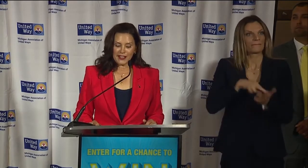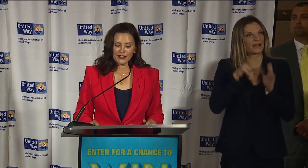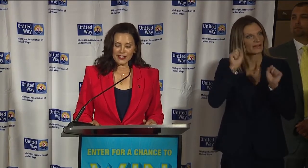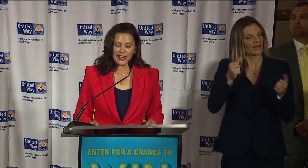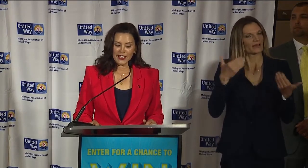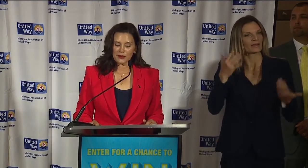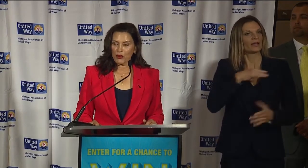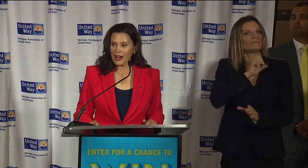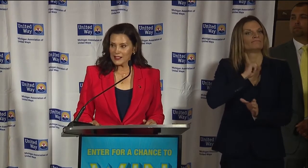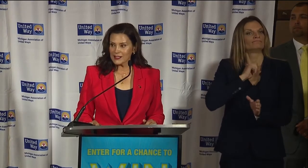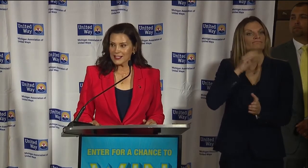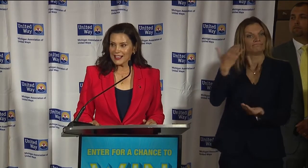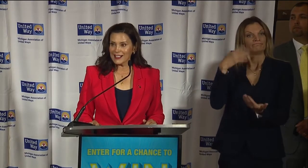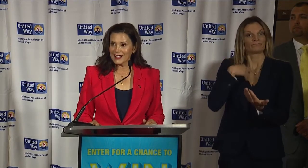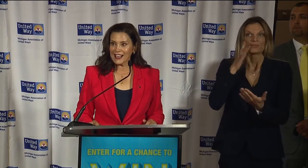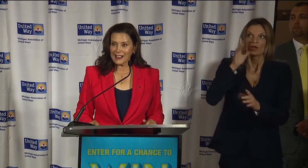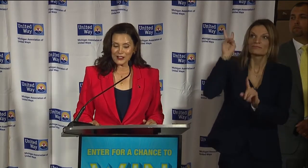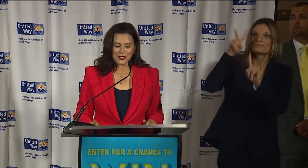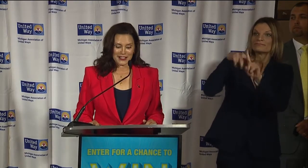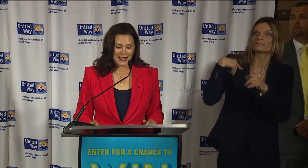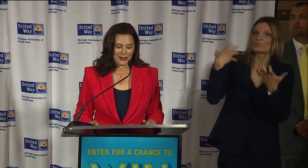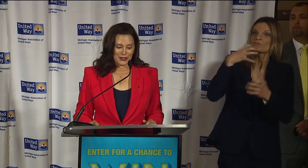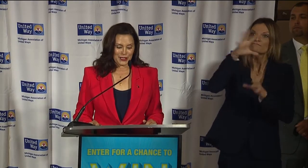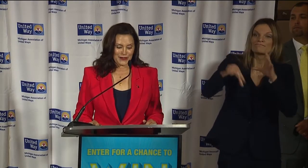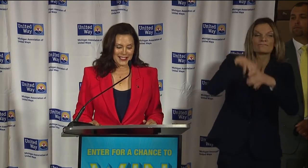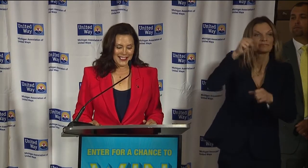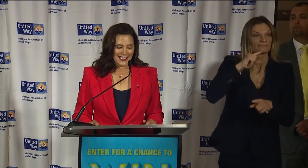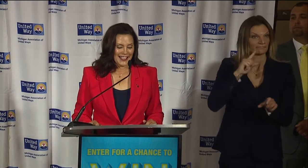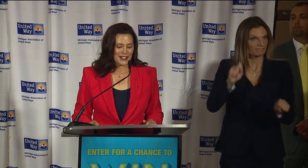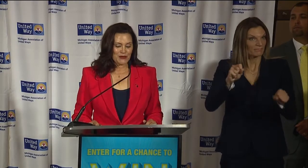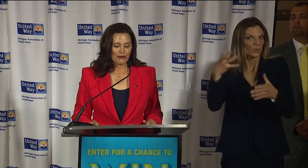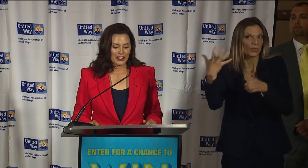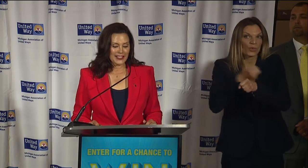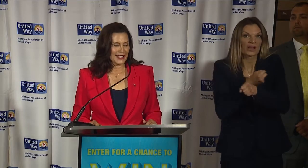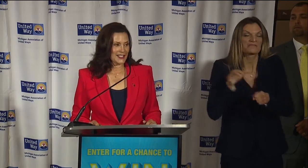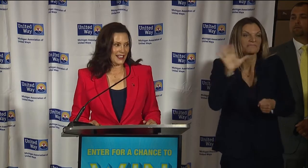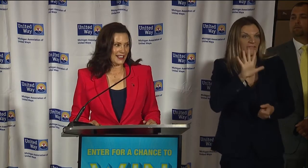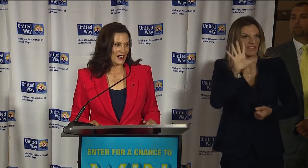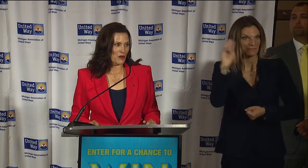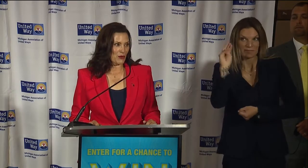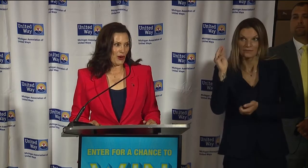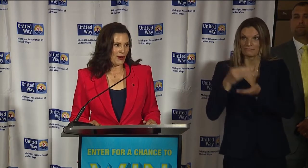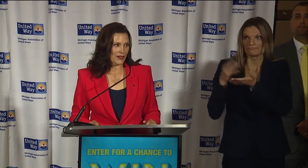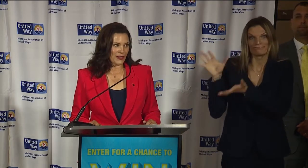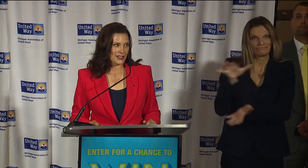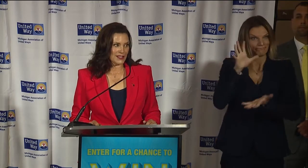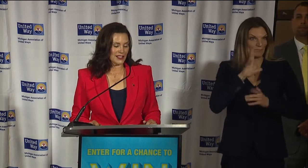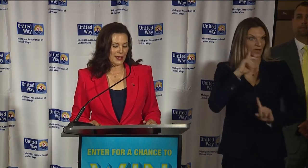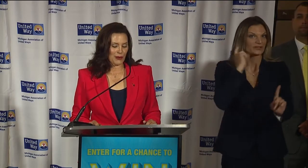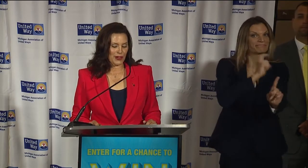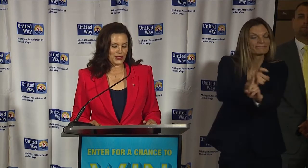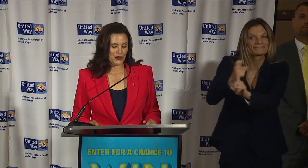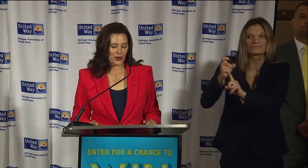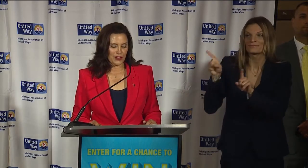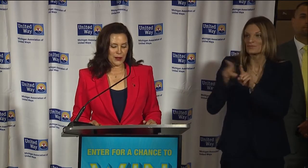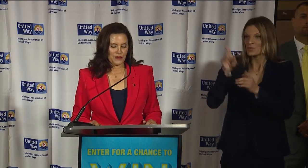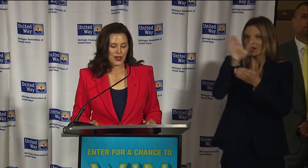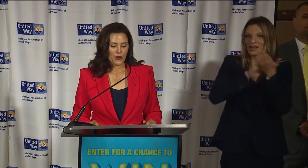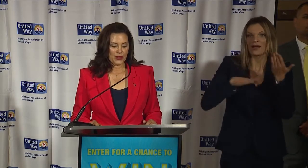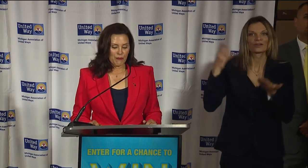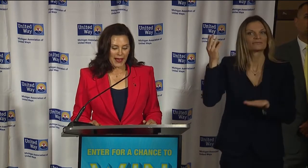million in cash prizes and college scholarships. It's really exciting, and we're proud of this